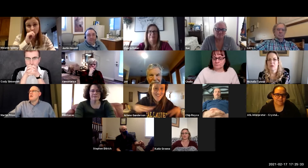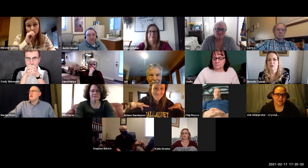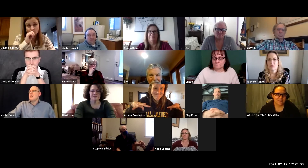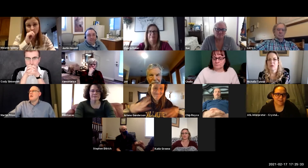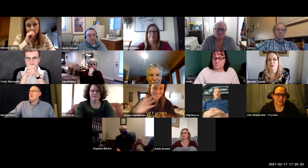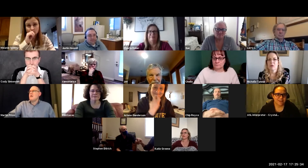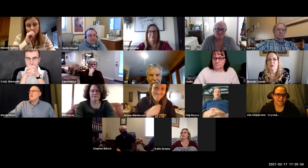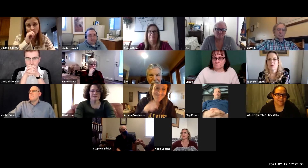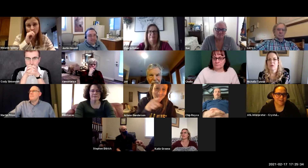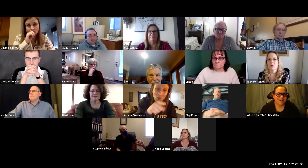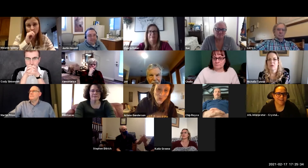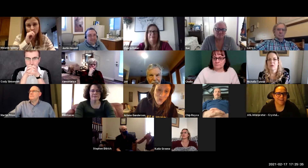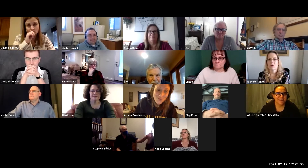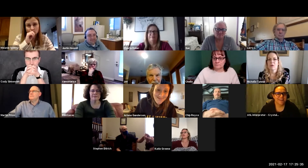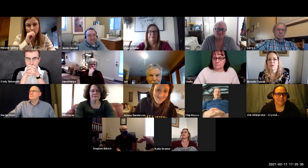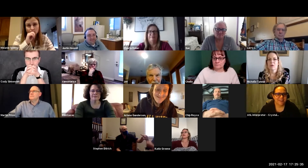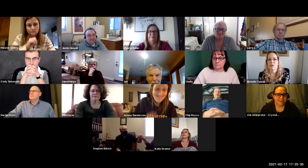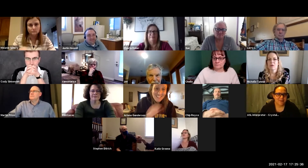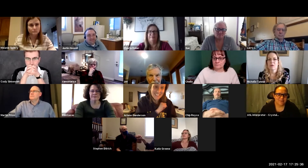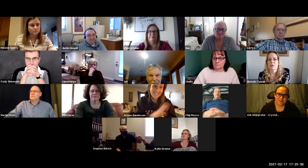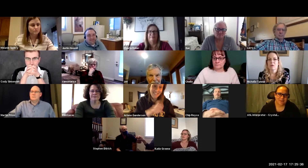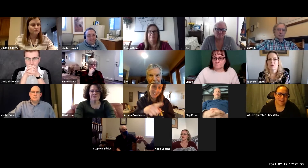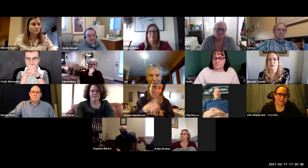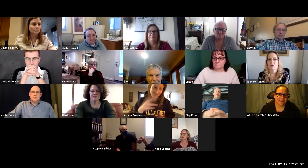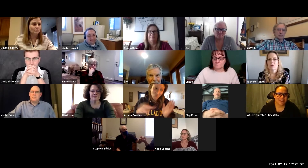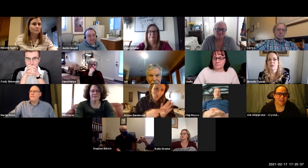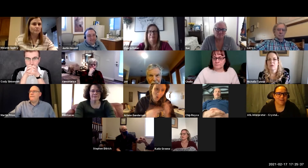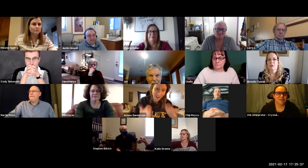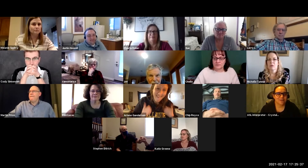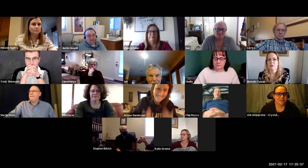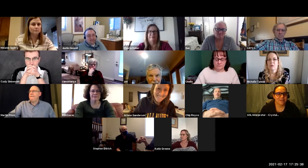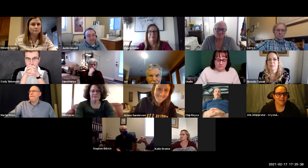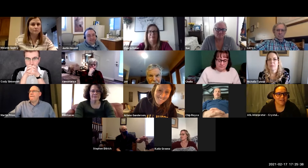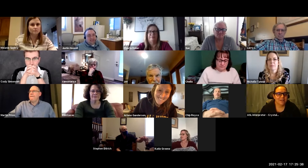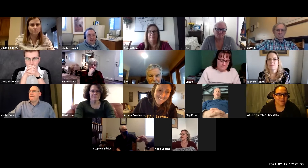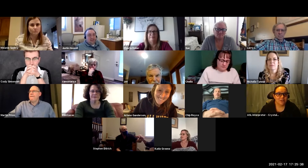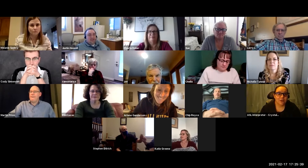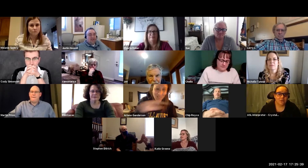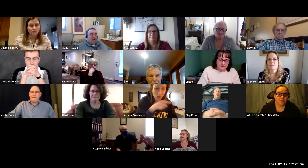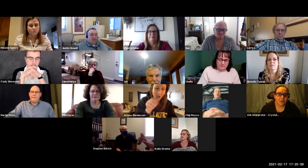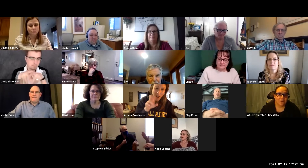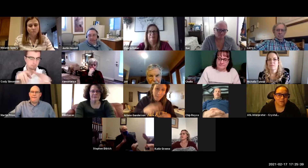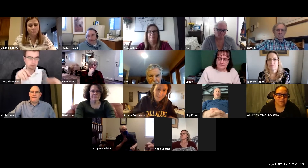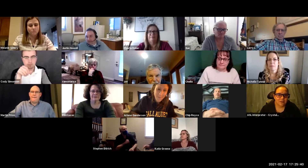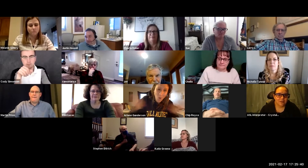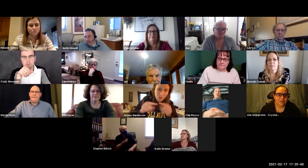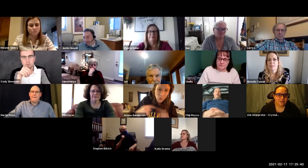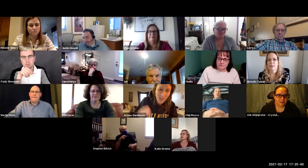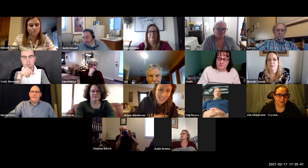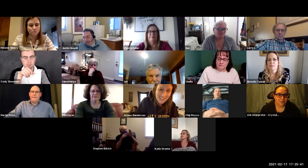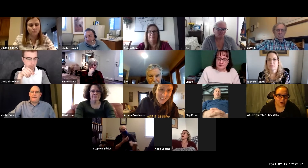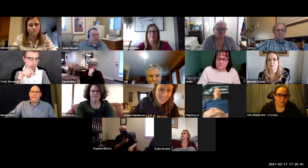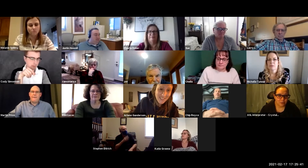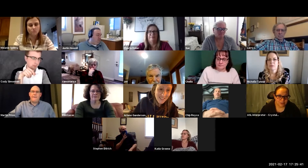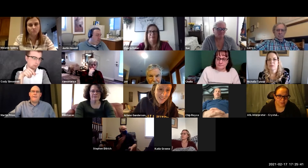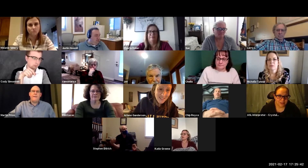Yes, Stephen, I was talking to you. Yep, we've got the attention on you. So Stephen, you do have a role.